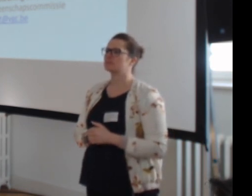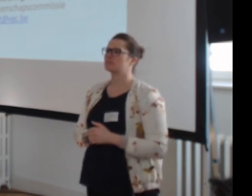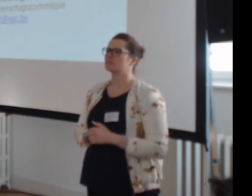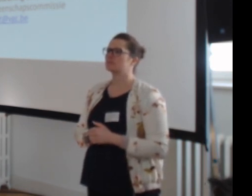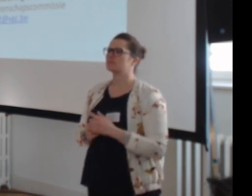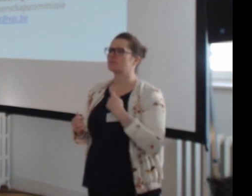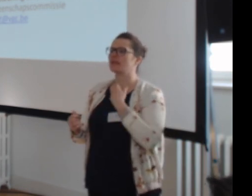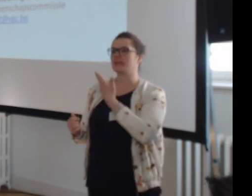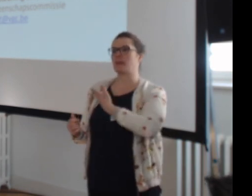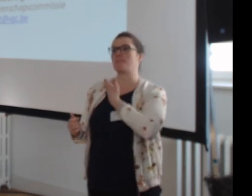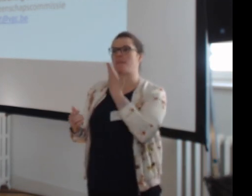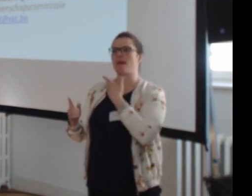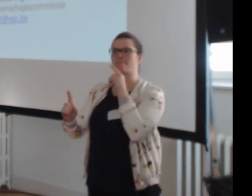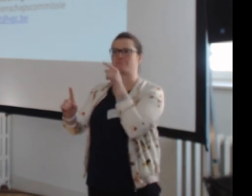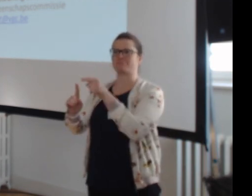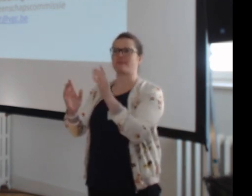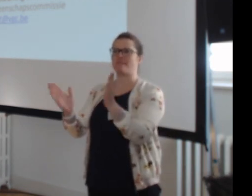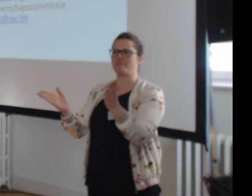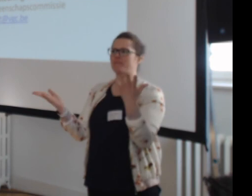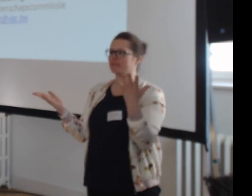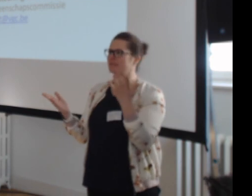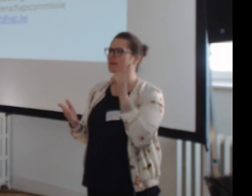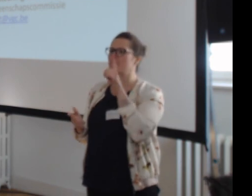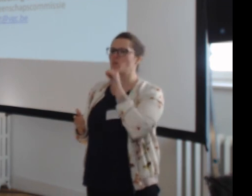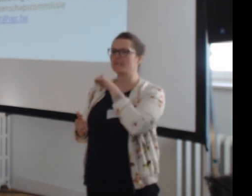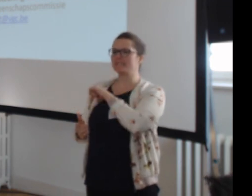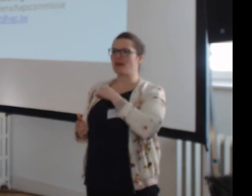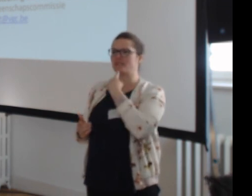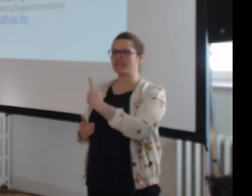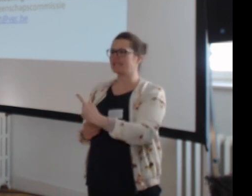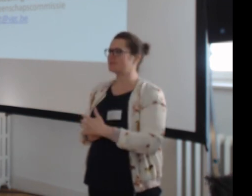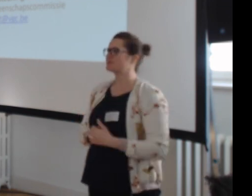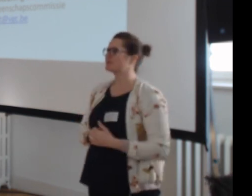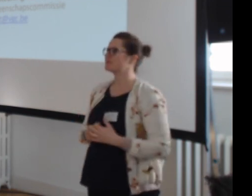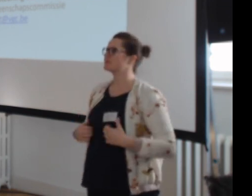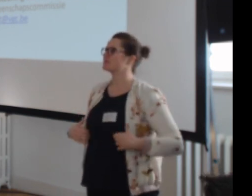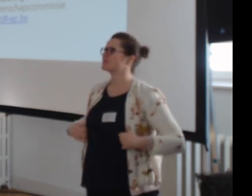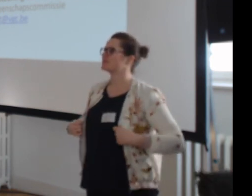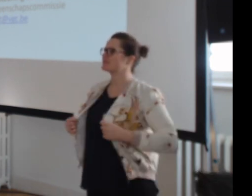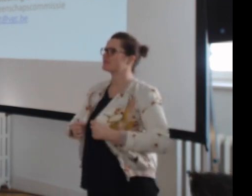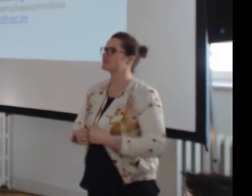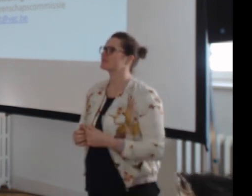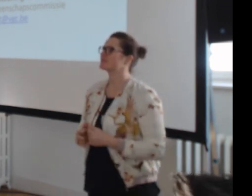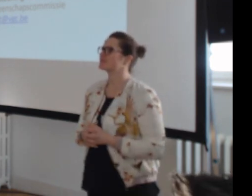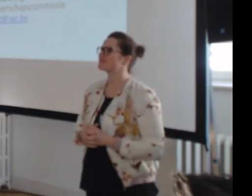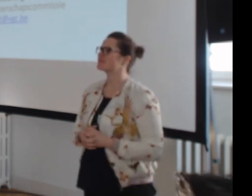I'm so happy you pointed this out, that I didn't have to mention it myself.